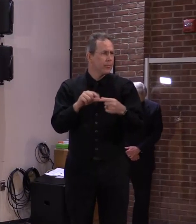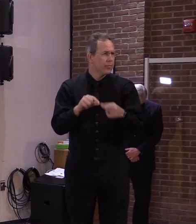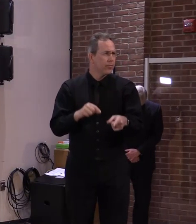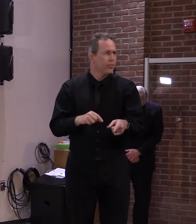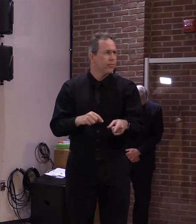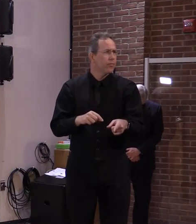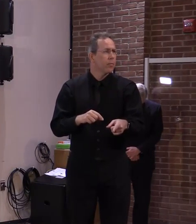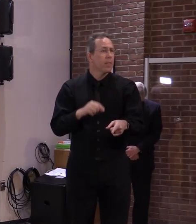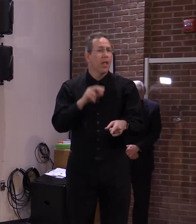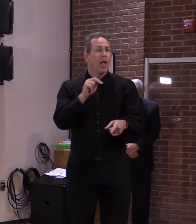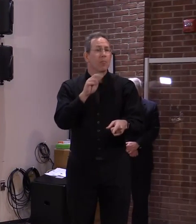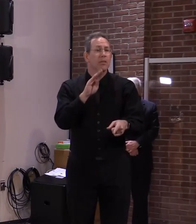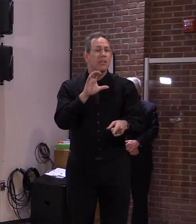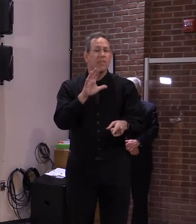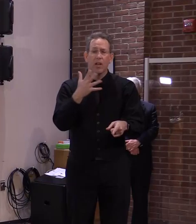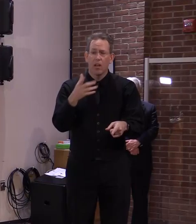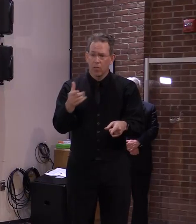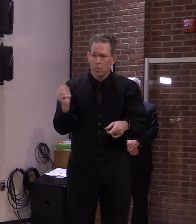Hi,